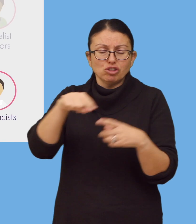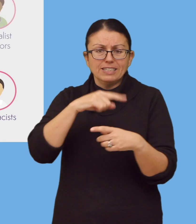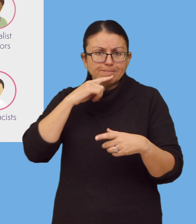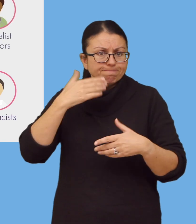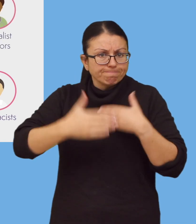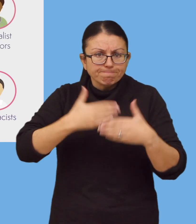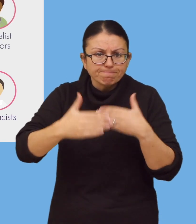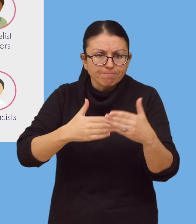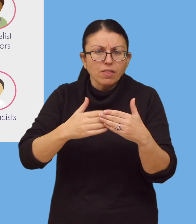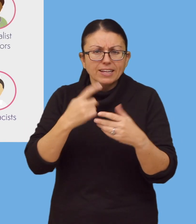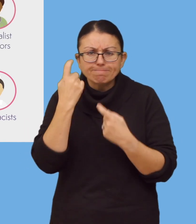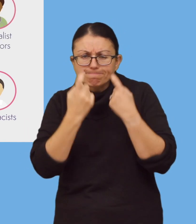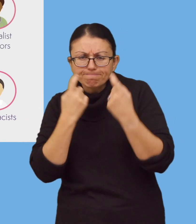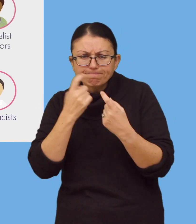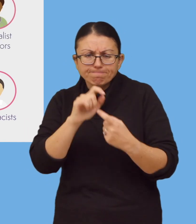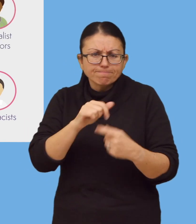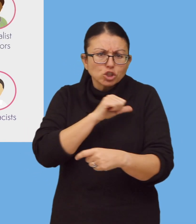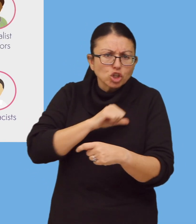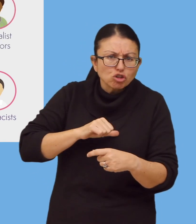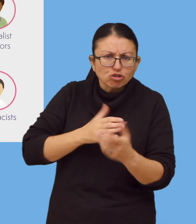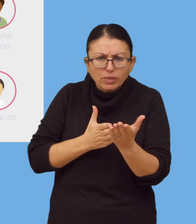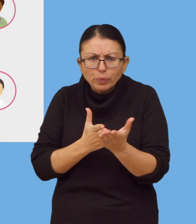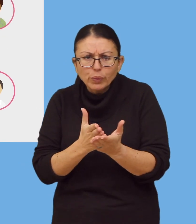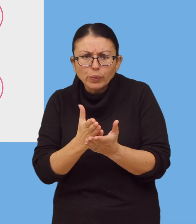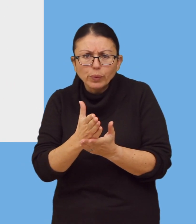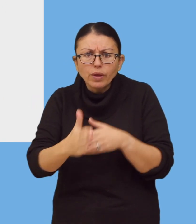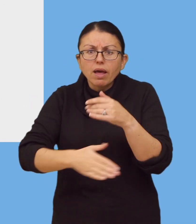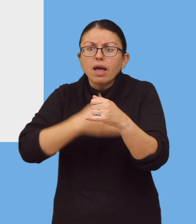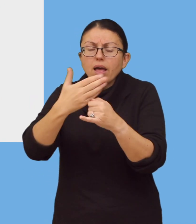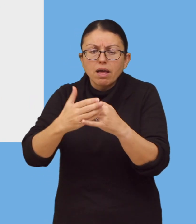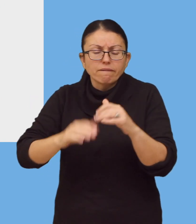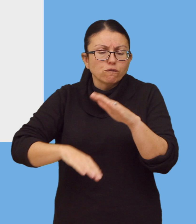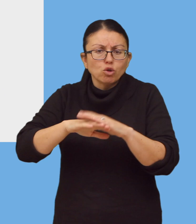physiotherapists and many others all need to work together with you for a successful outcome.